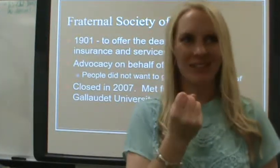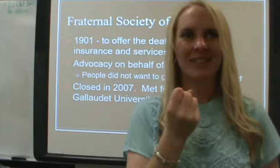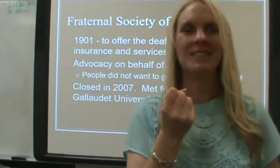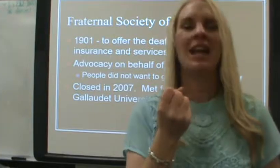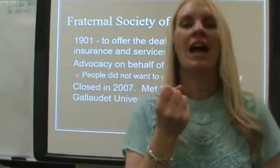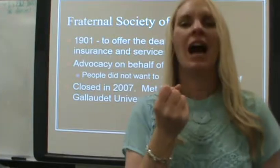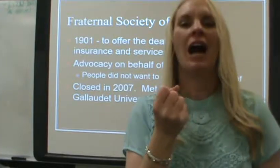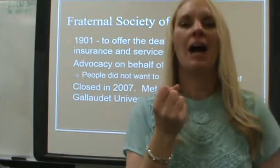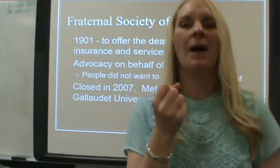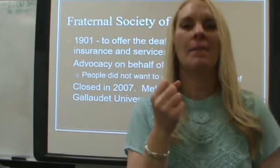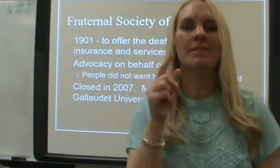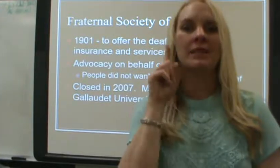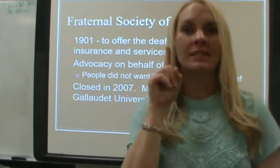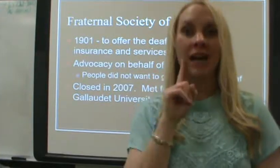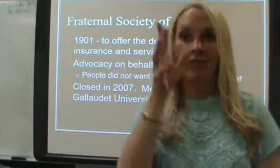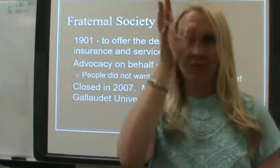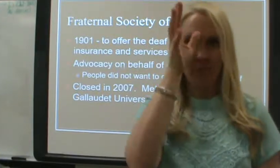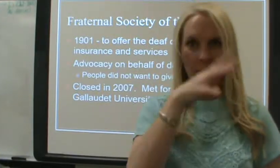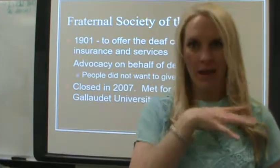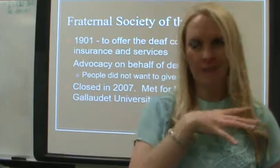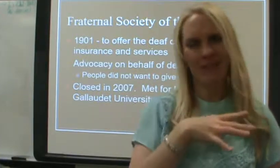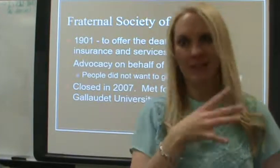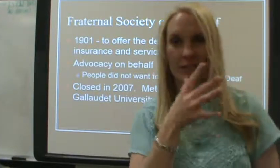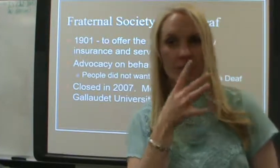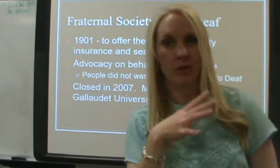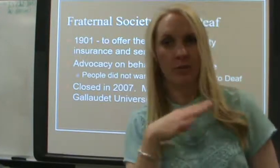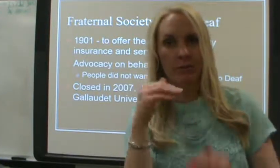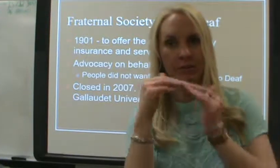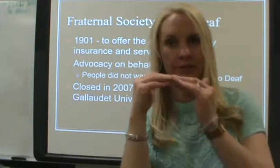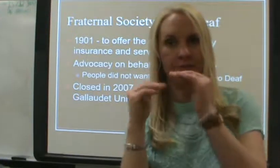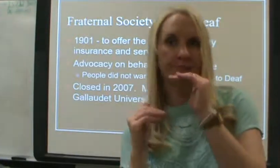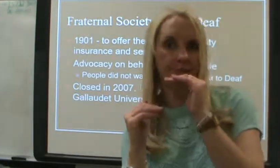1900s, deaf men, because women were still,